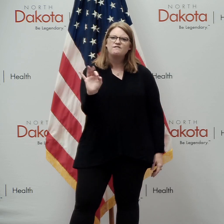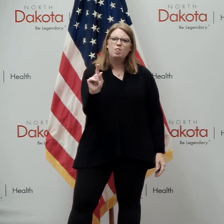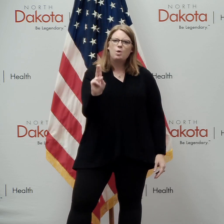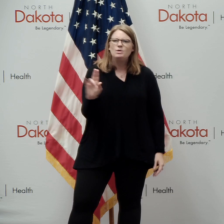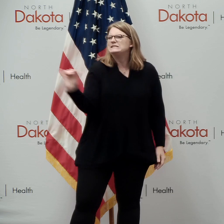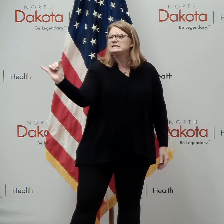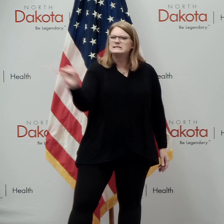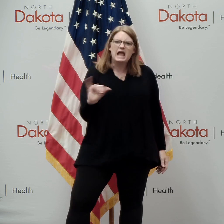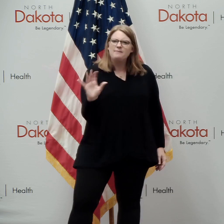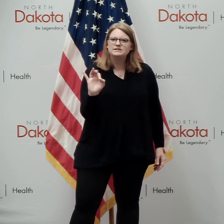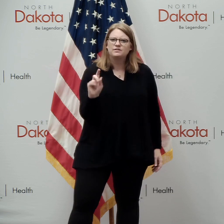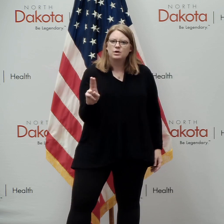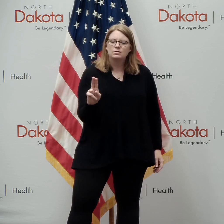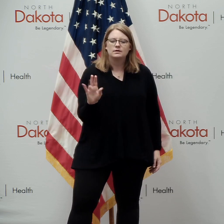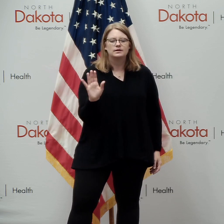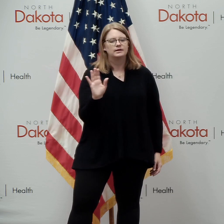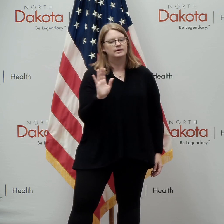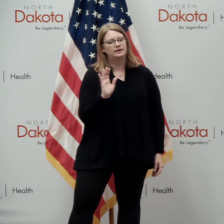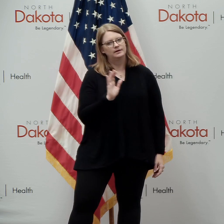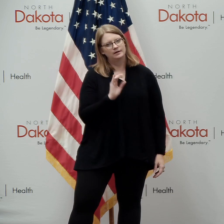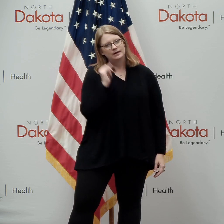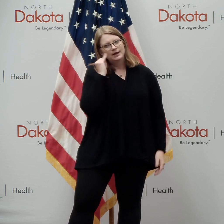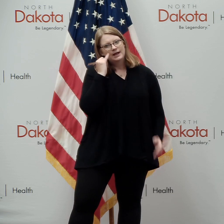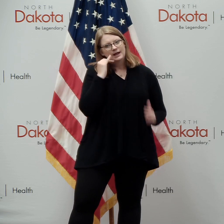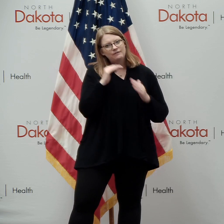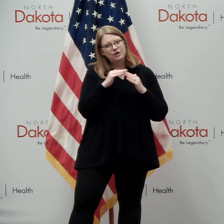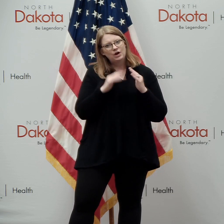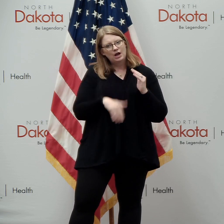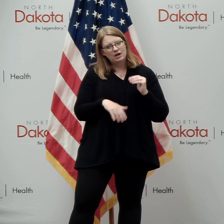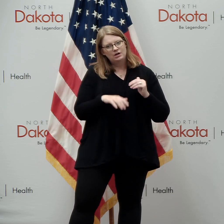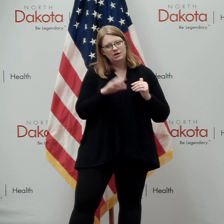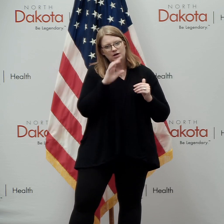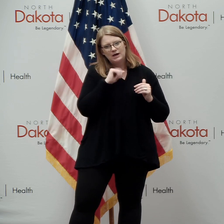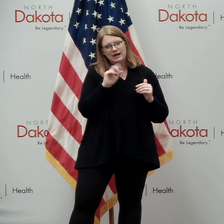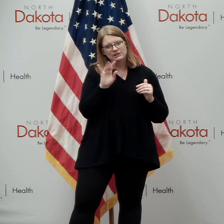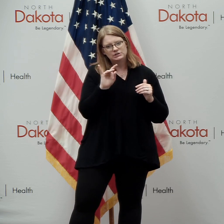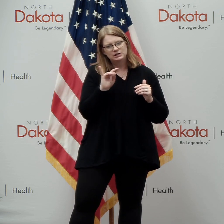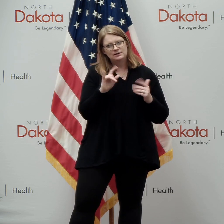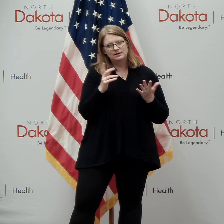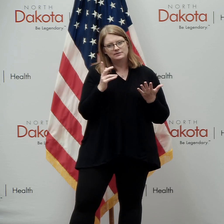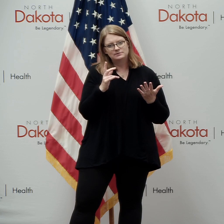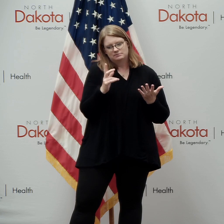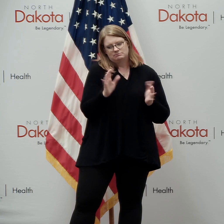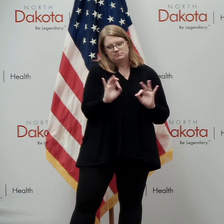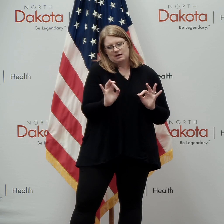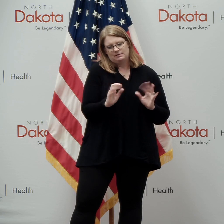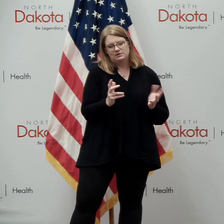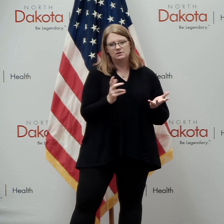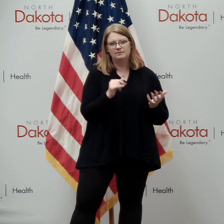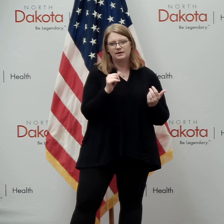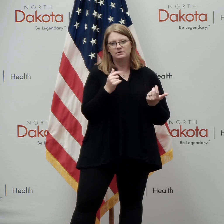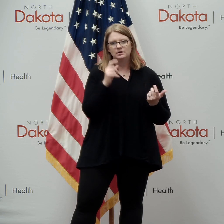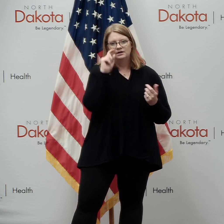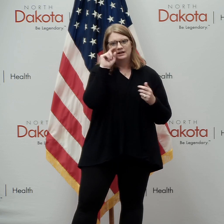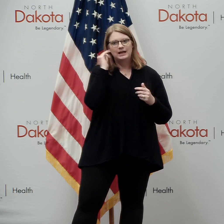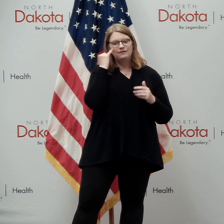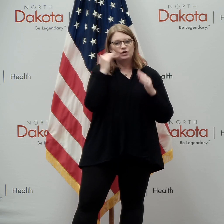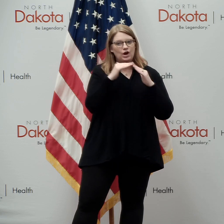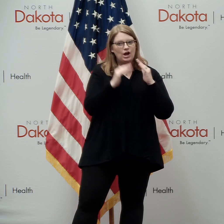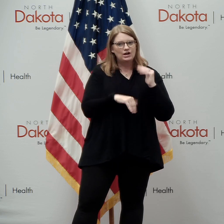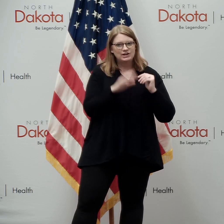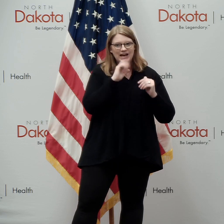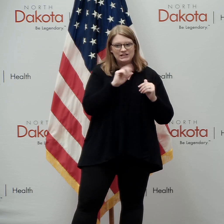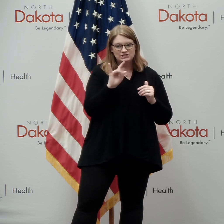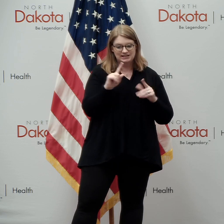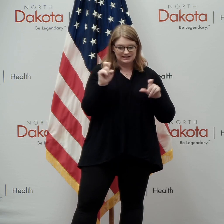the flu if you're under 18. This is less deadly than the flu if you're under 18. So if somebody is under 18 and tests